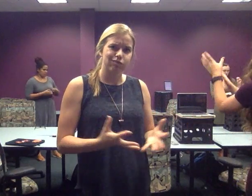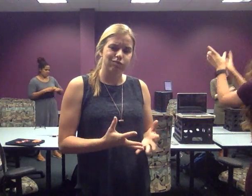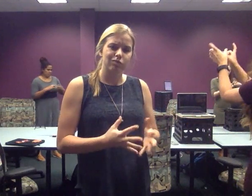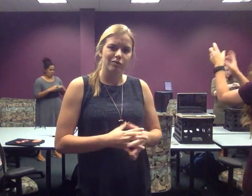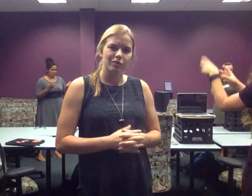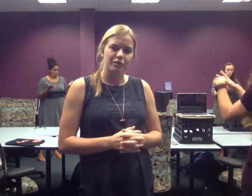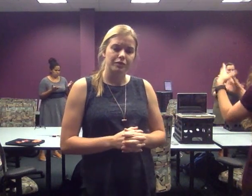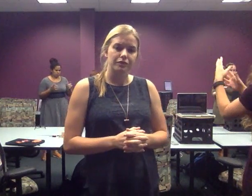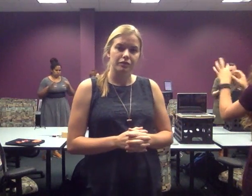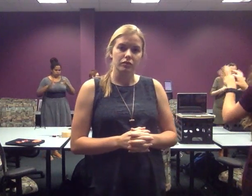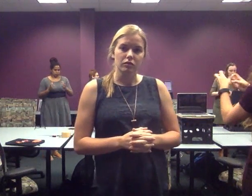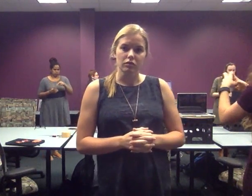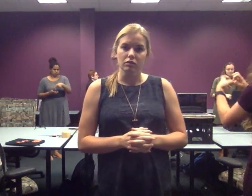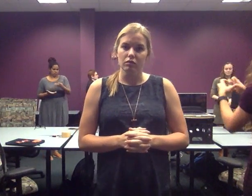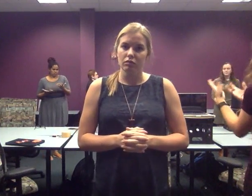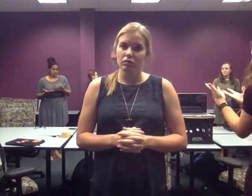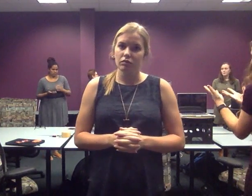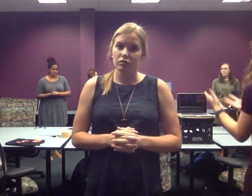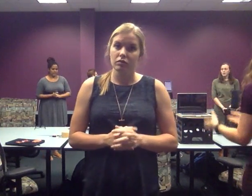All right, I'm going to put that down here for number 3.